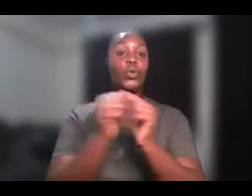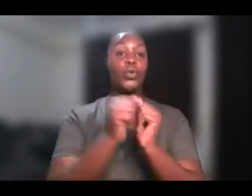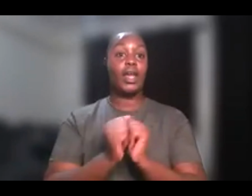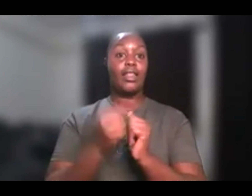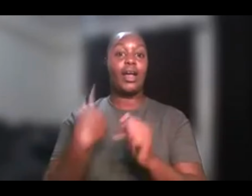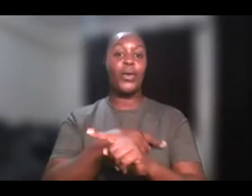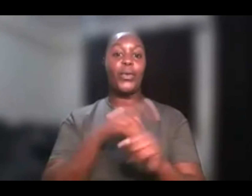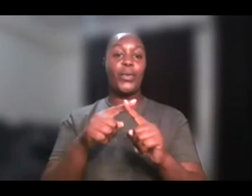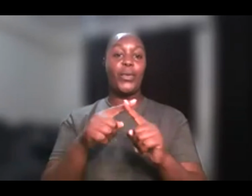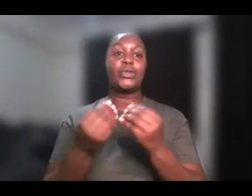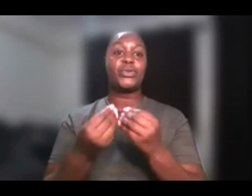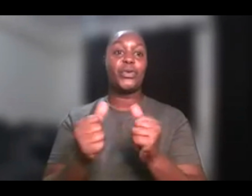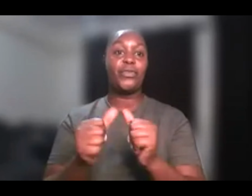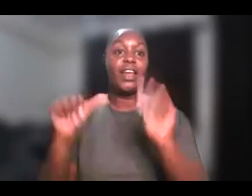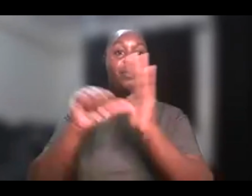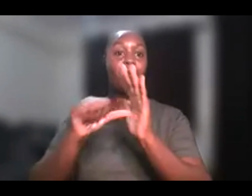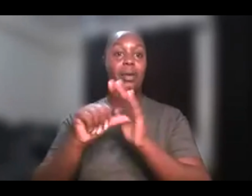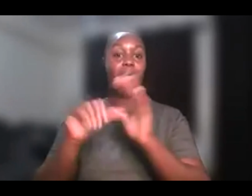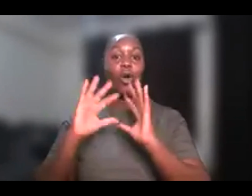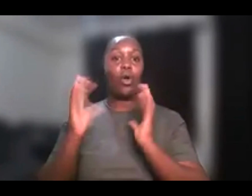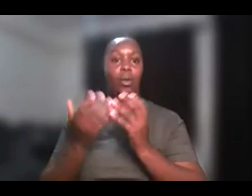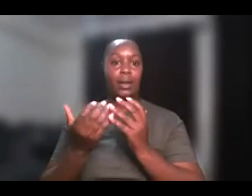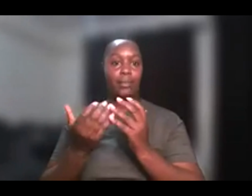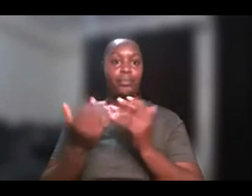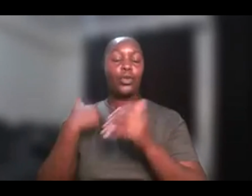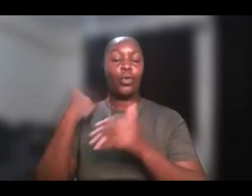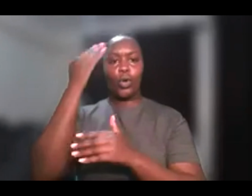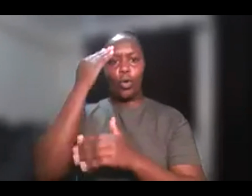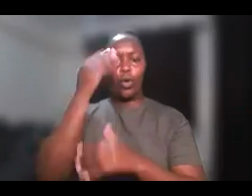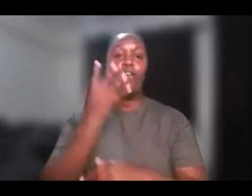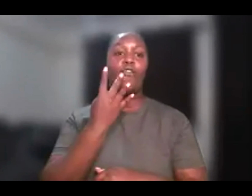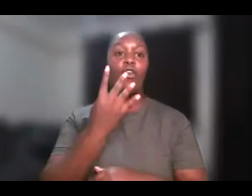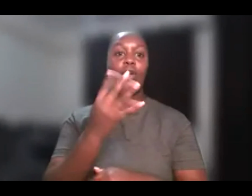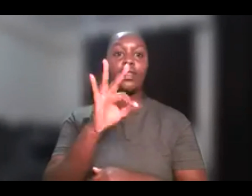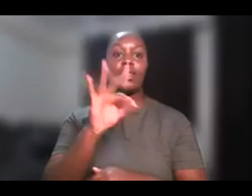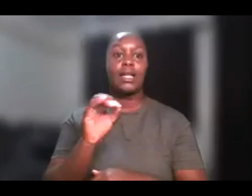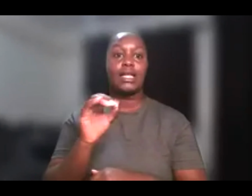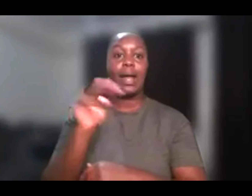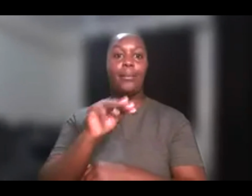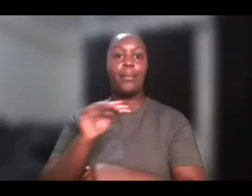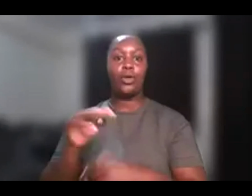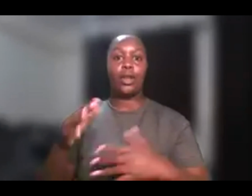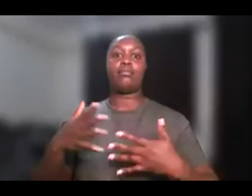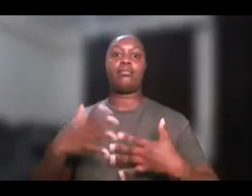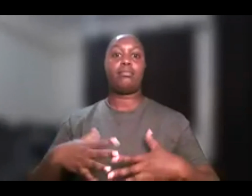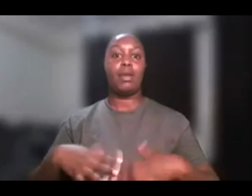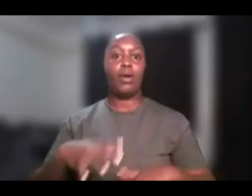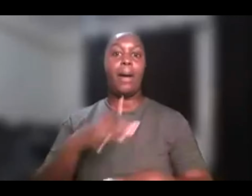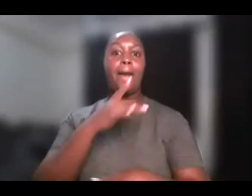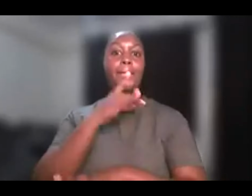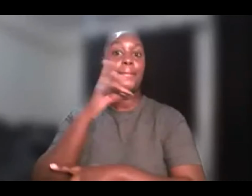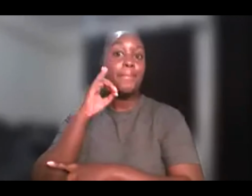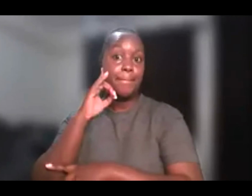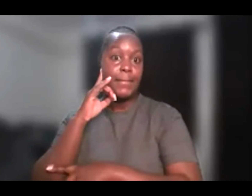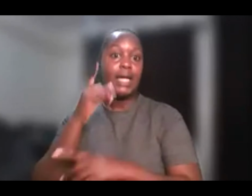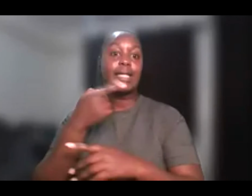Globally, we know the numbers. 432 million people have hearing loss. The WHO says that 700 million people will by